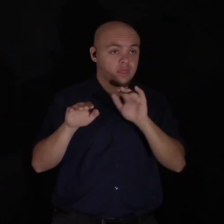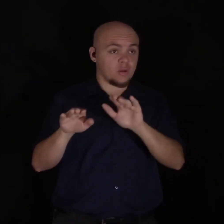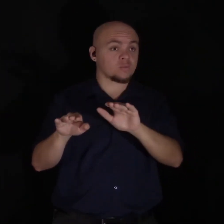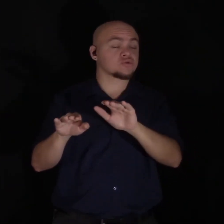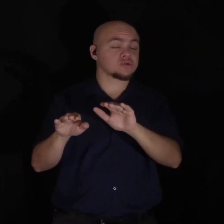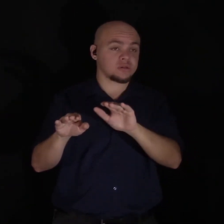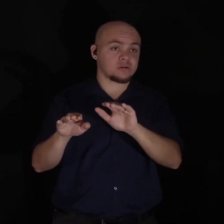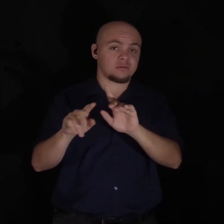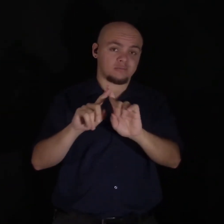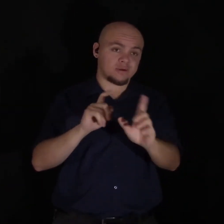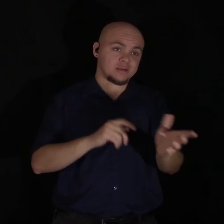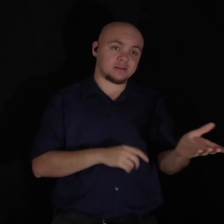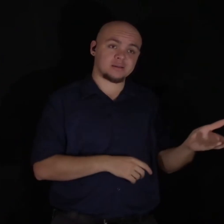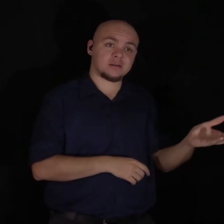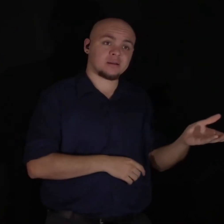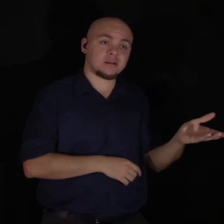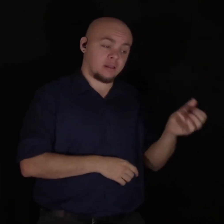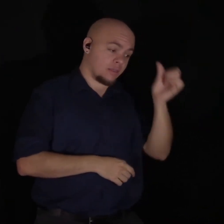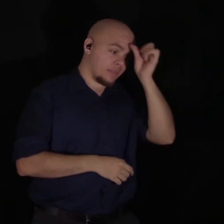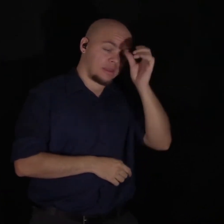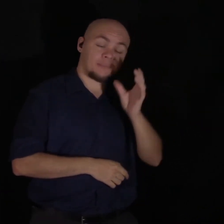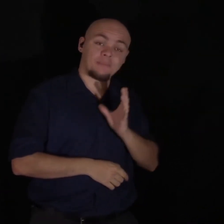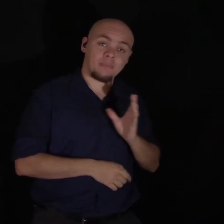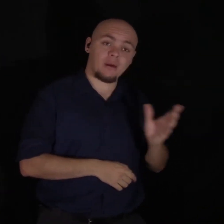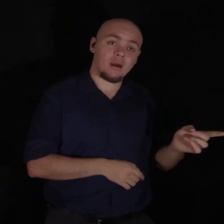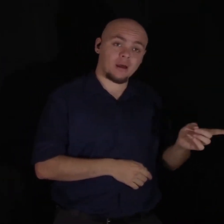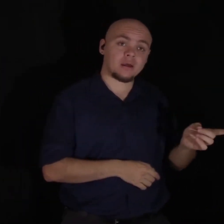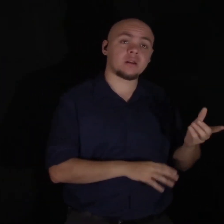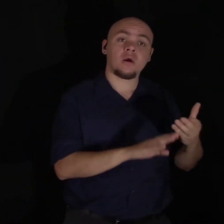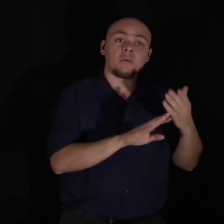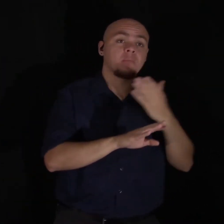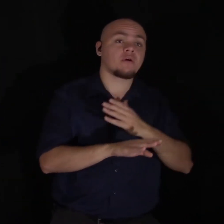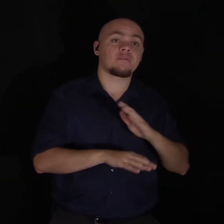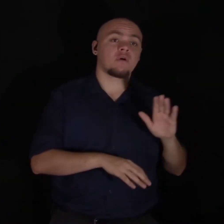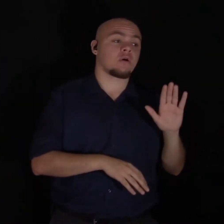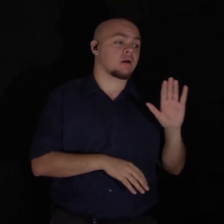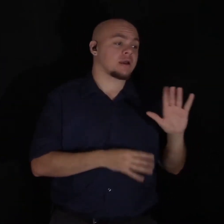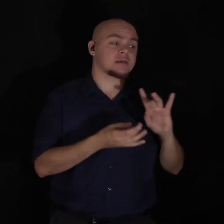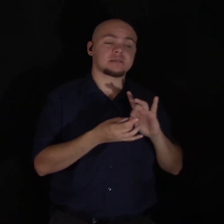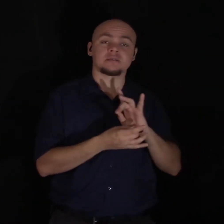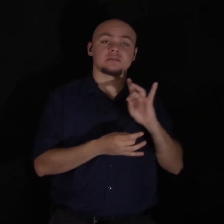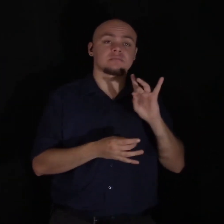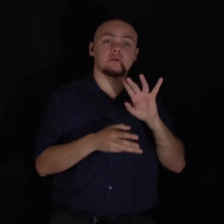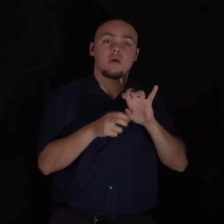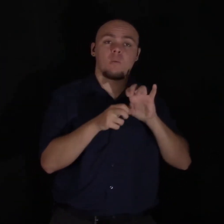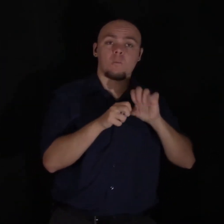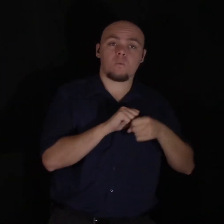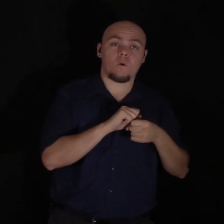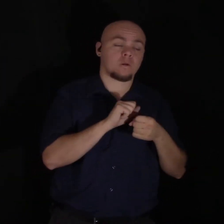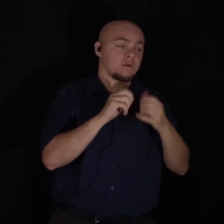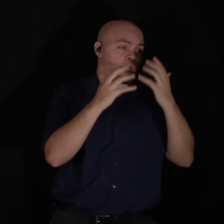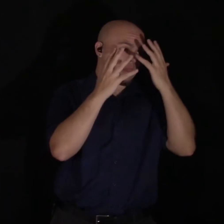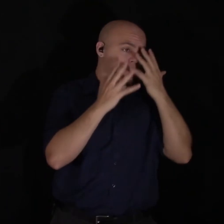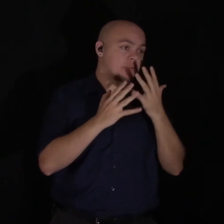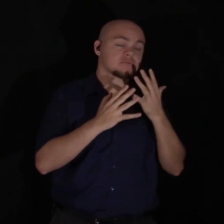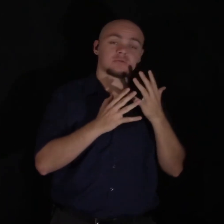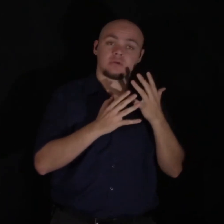yet I have found a man who, before his spirit had been broken by misery, I should have been happy to